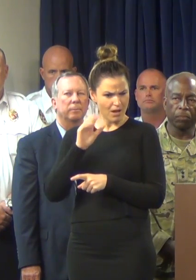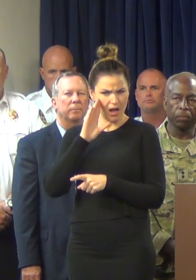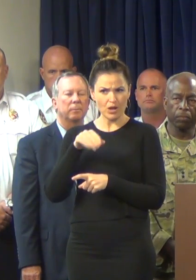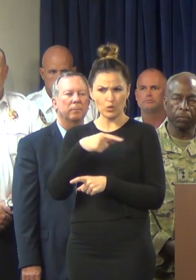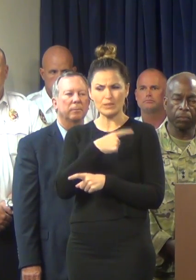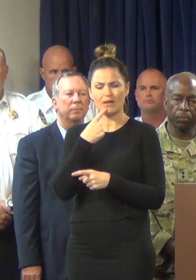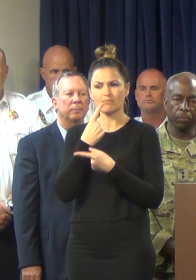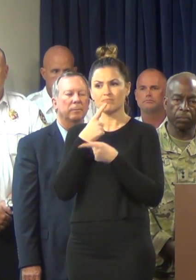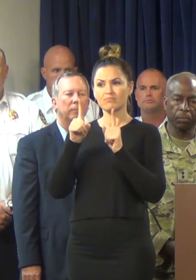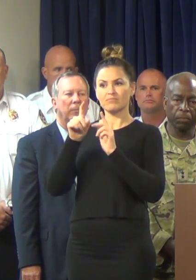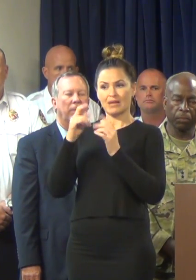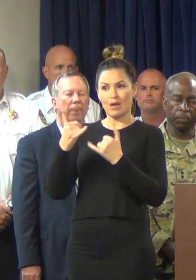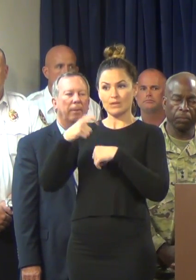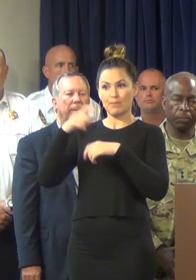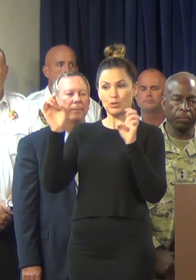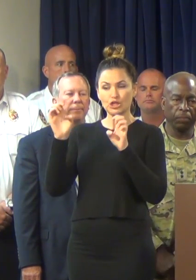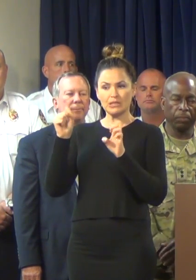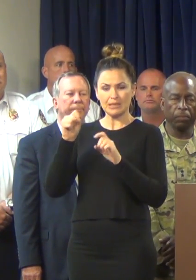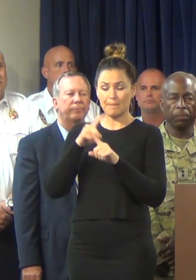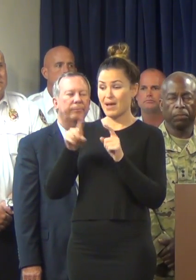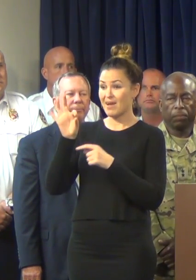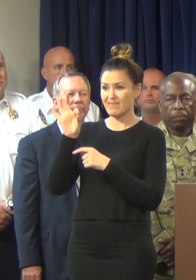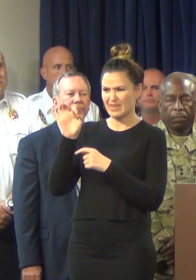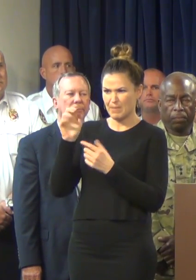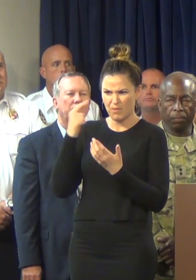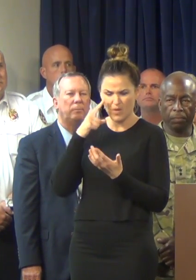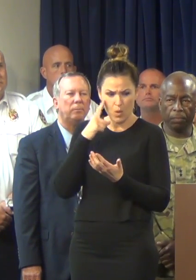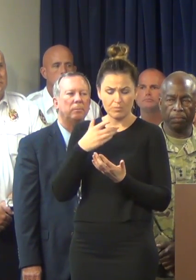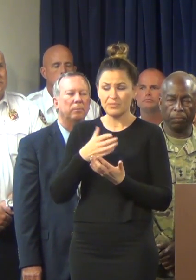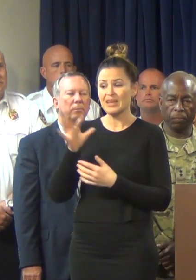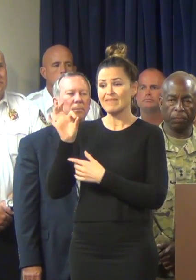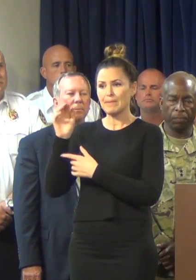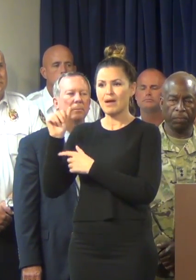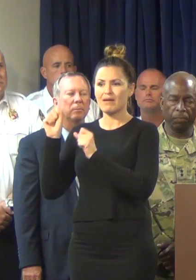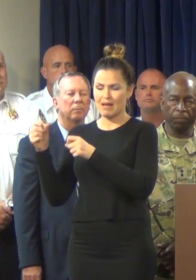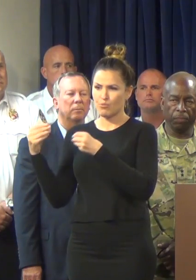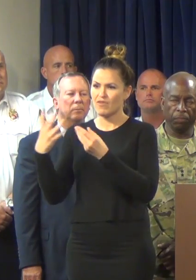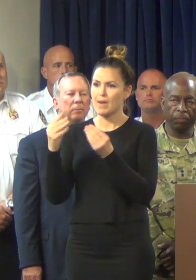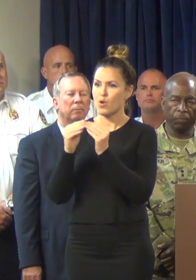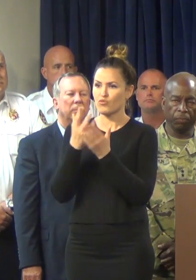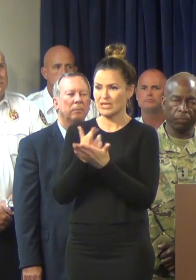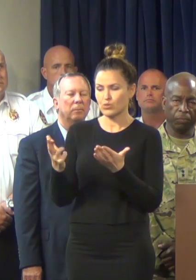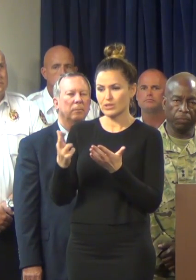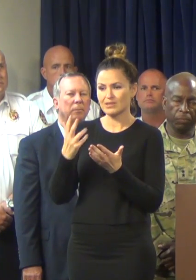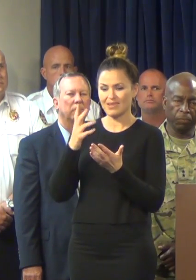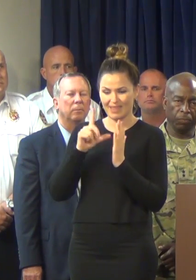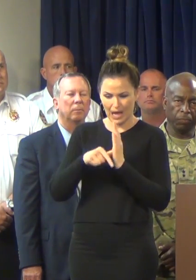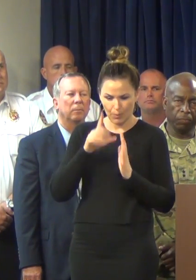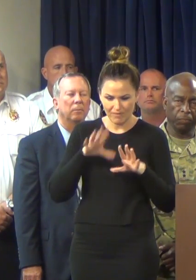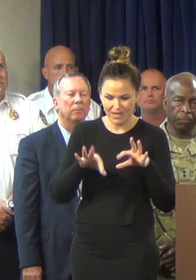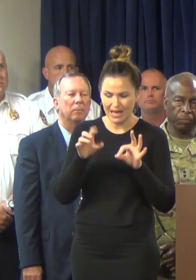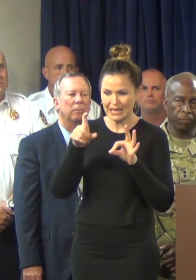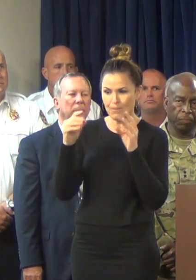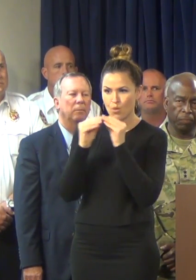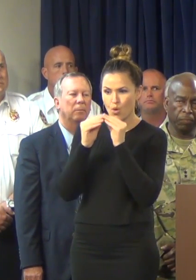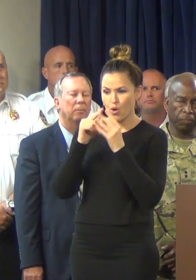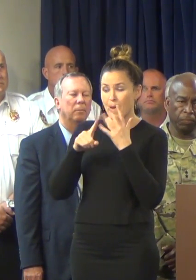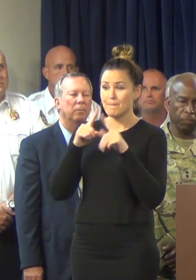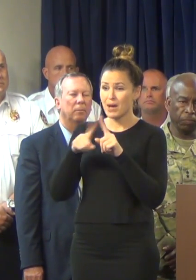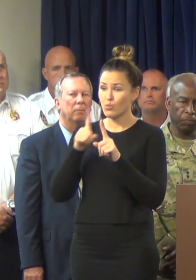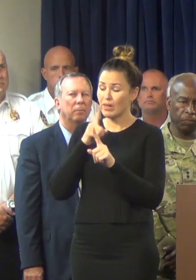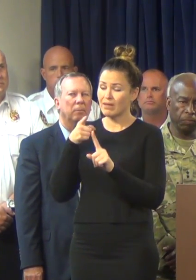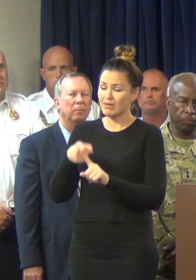state of emergency, but why do you need that? What you do, I mean, they provide additional resources. So far, there'll be more that we need, but so far it's food, water,